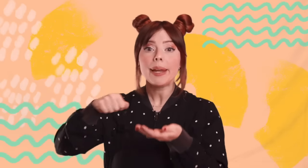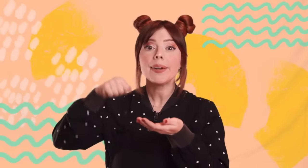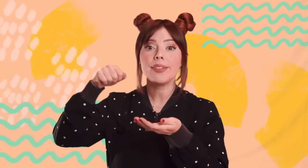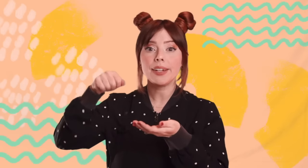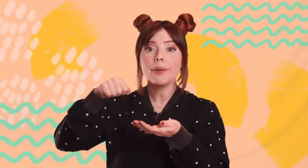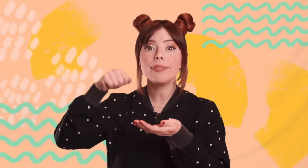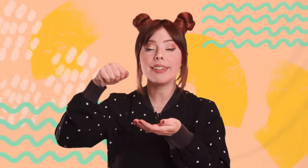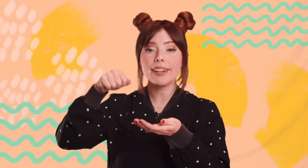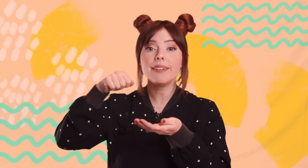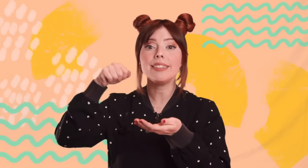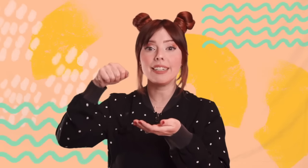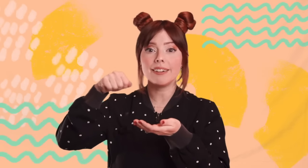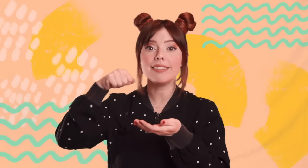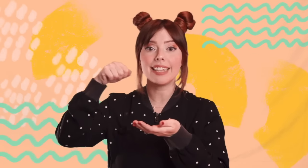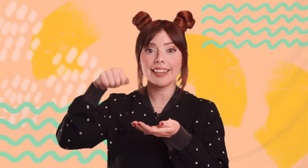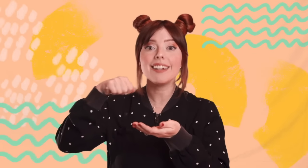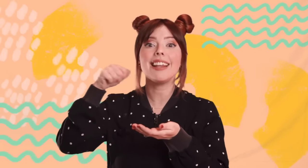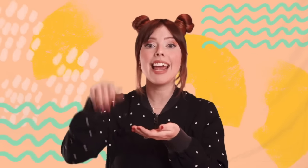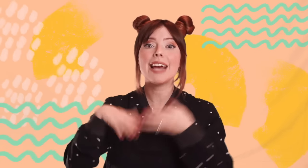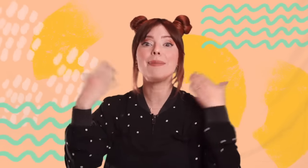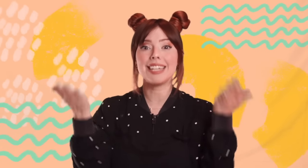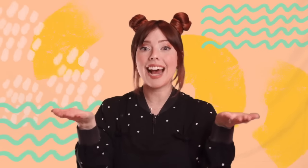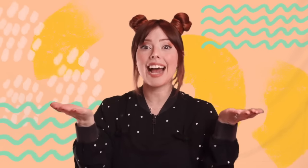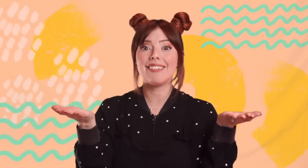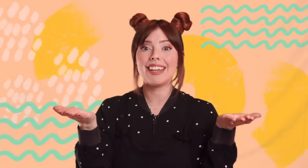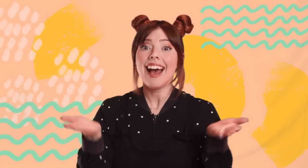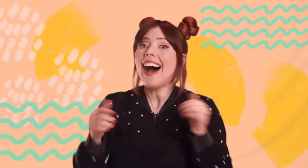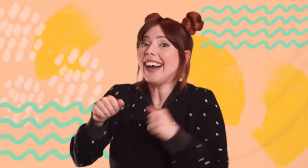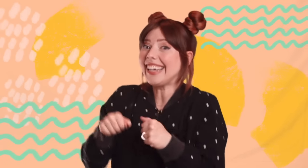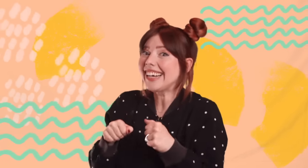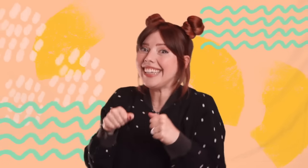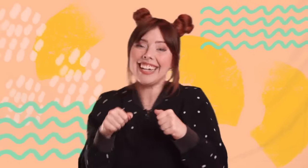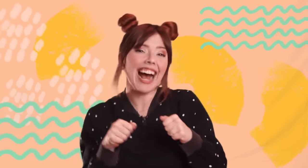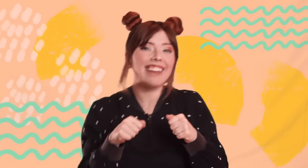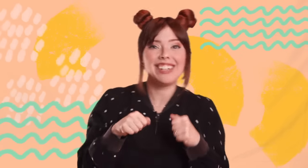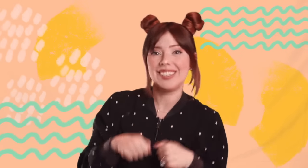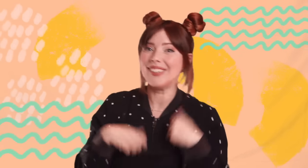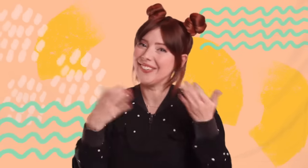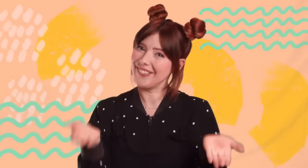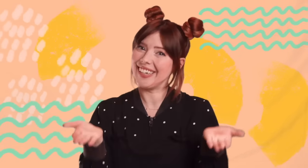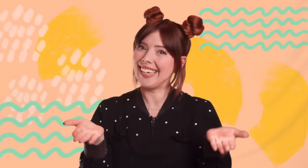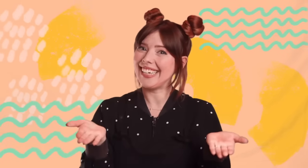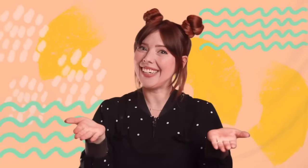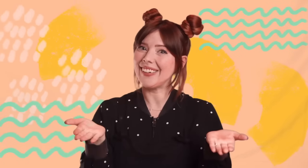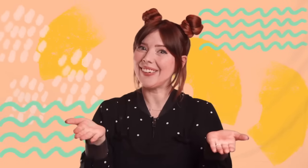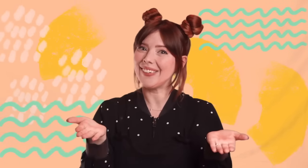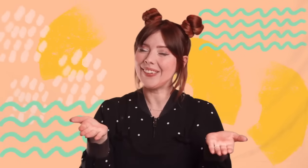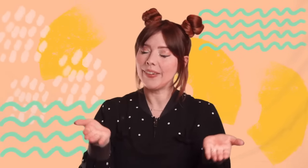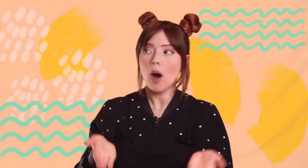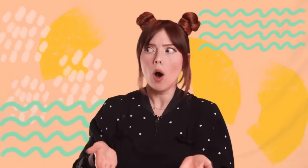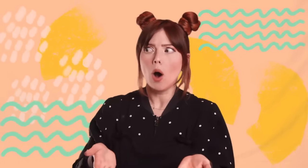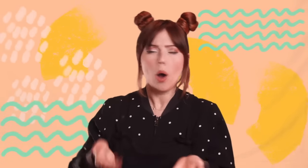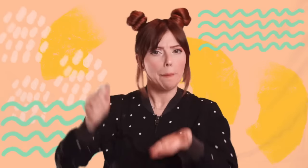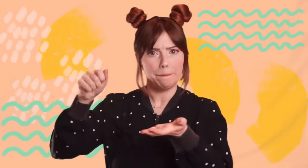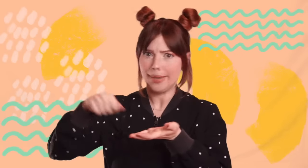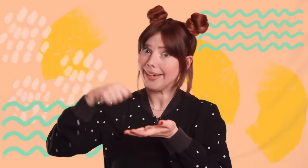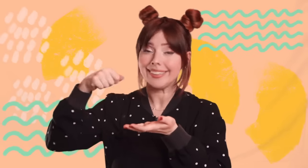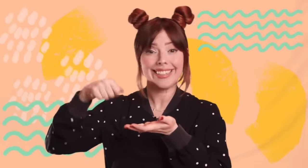Mearsy dotes and dozy dotes and little lambs eat ivy. A kittle eat ivy too, wouldn't you? Mearsy dotes